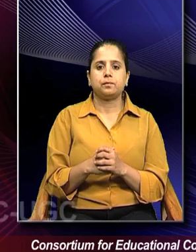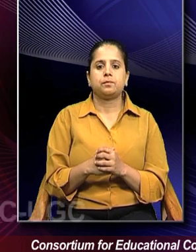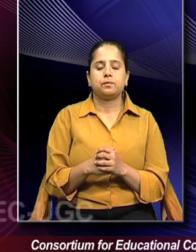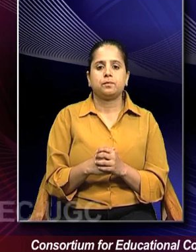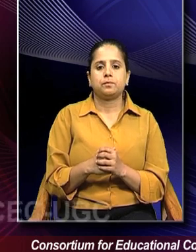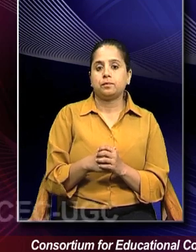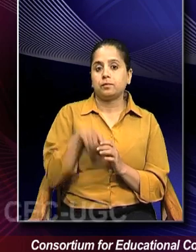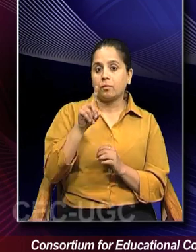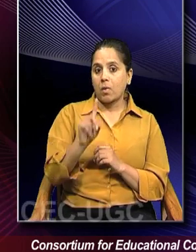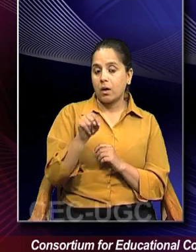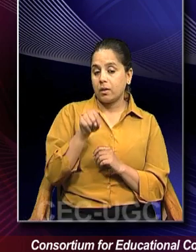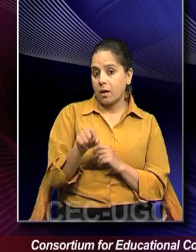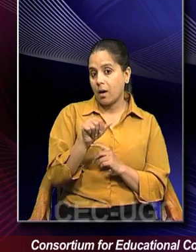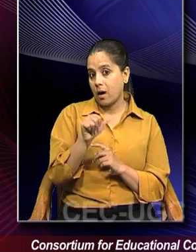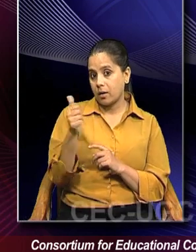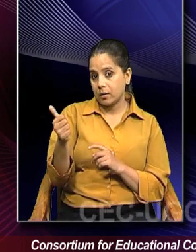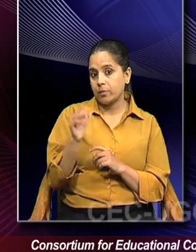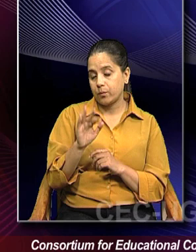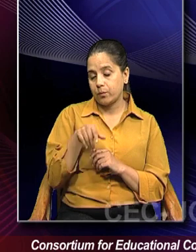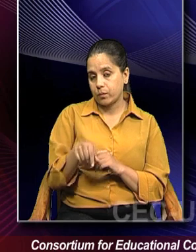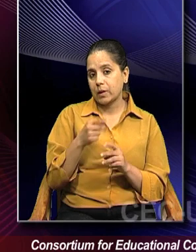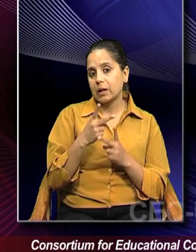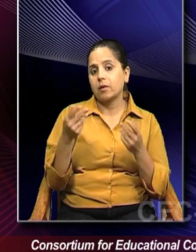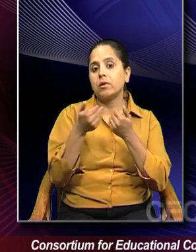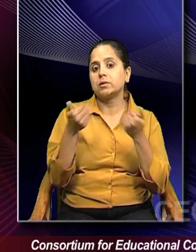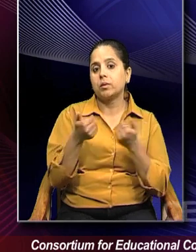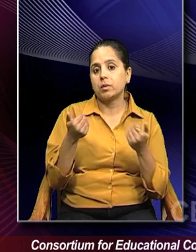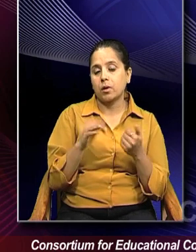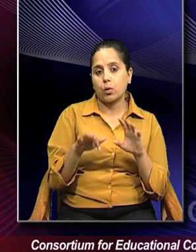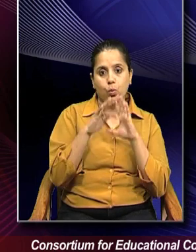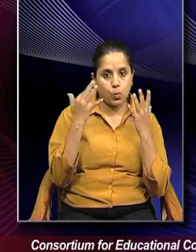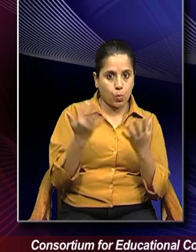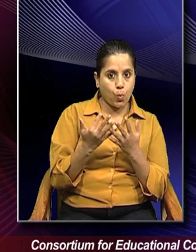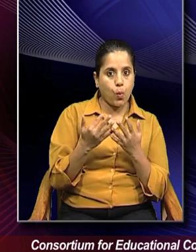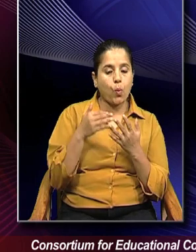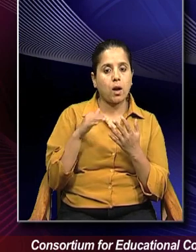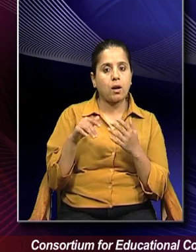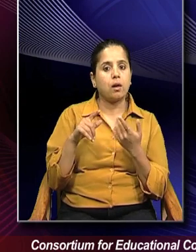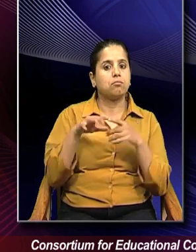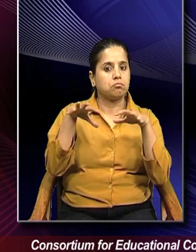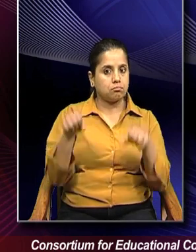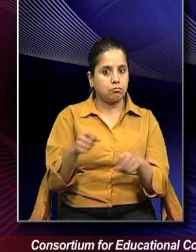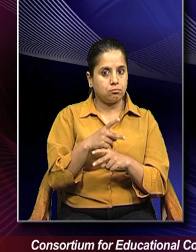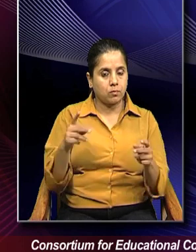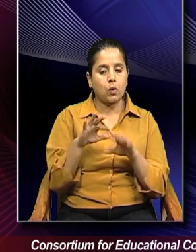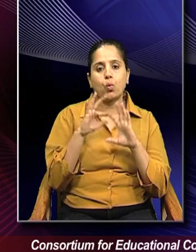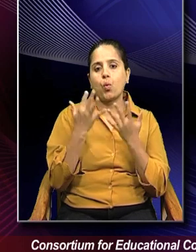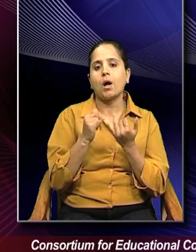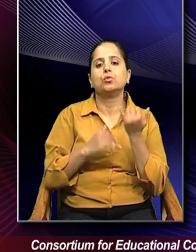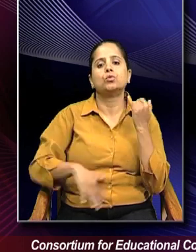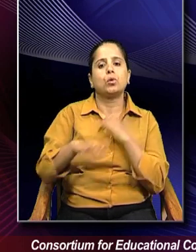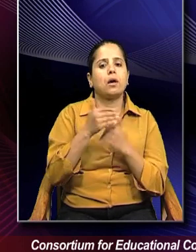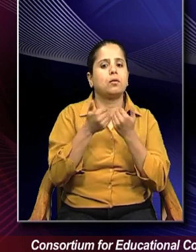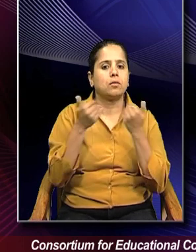There is yet another distinction between world empire and world society.